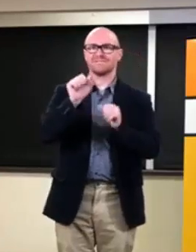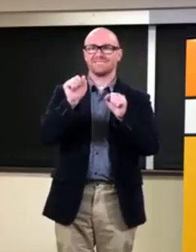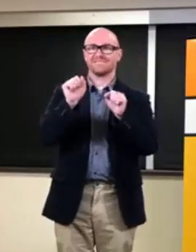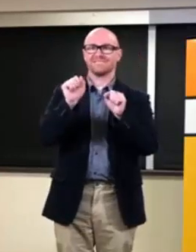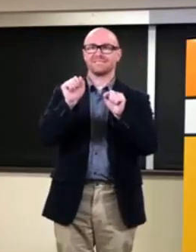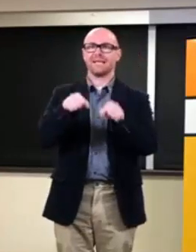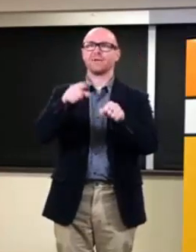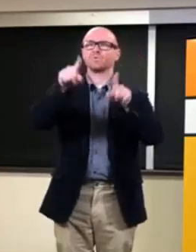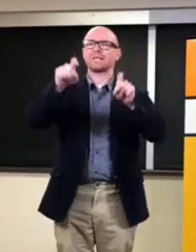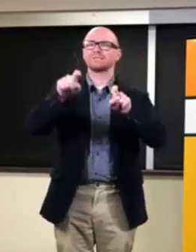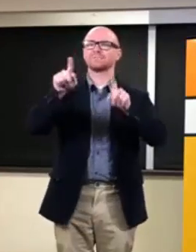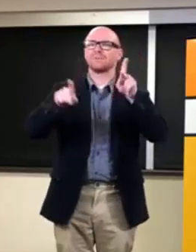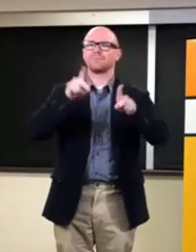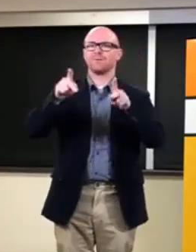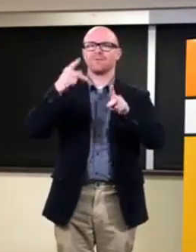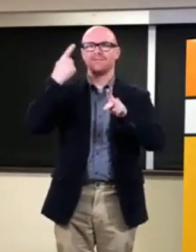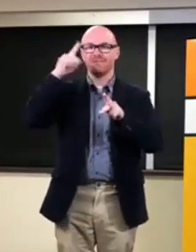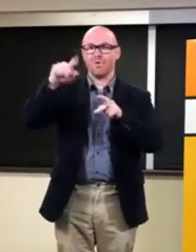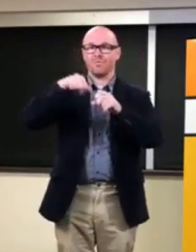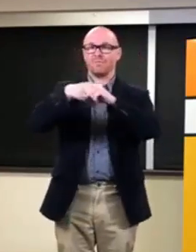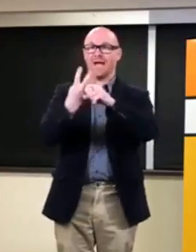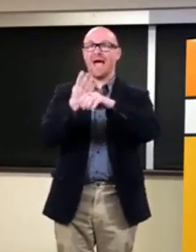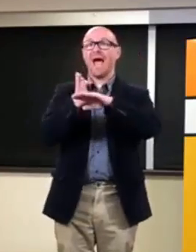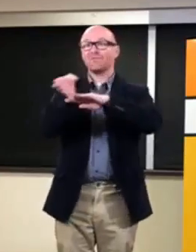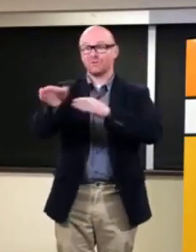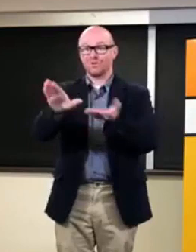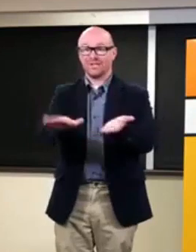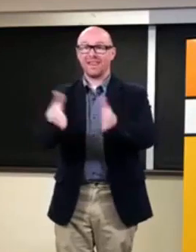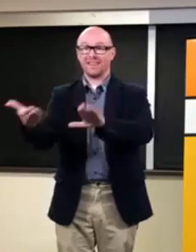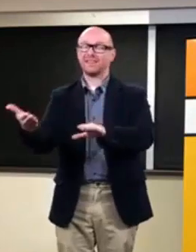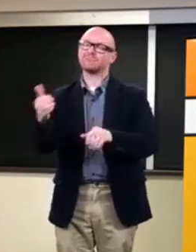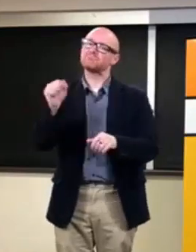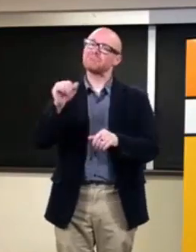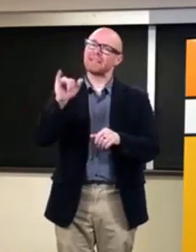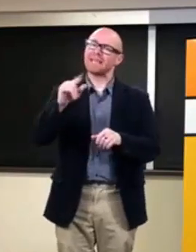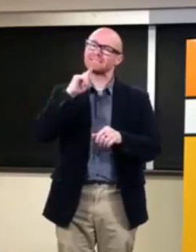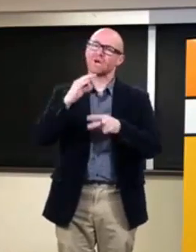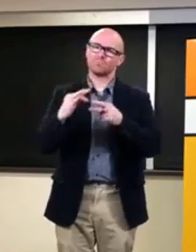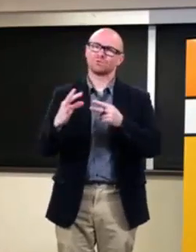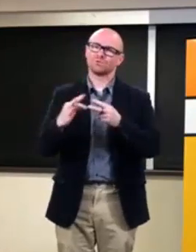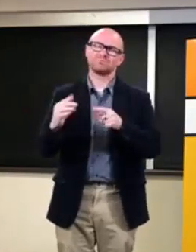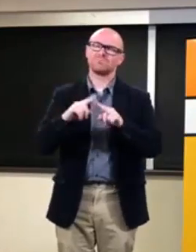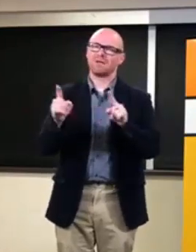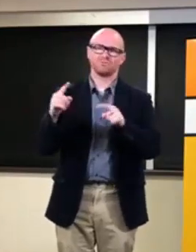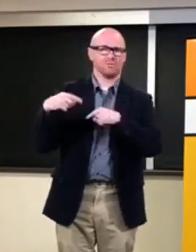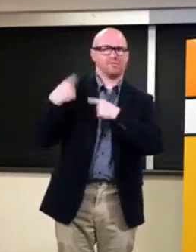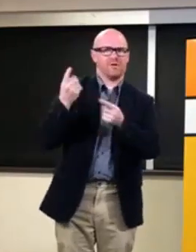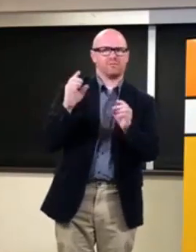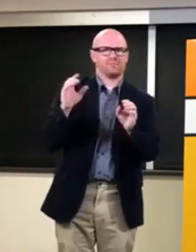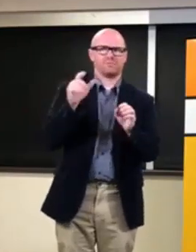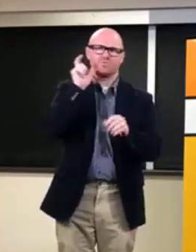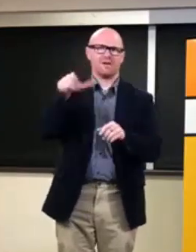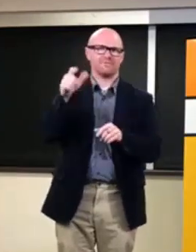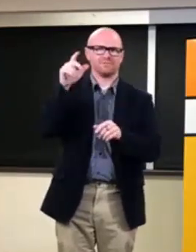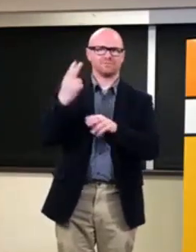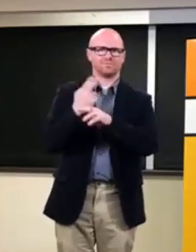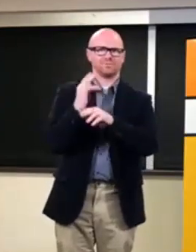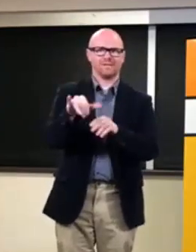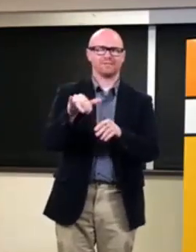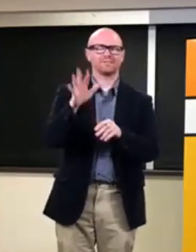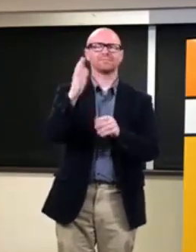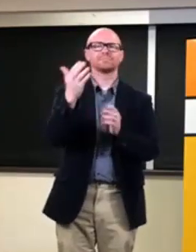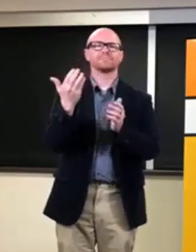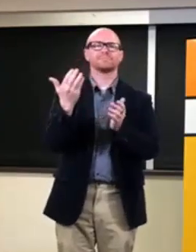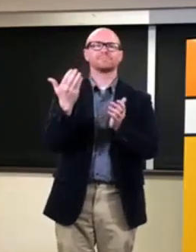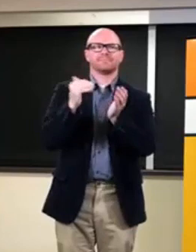test people for COVID-19 post-mortem? And we do have that option. We have not had to use it yet. We haven't, I should